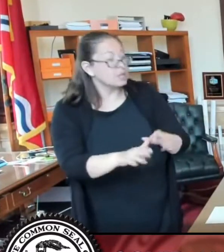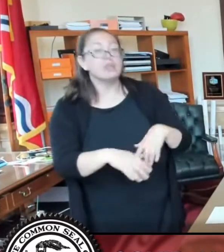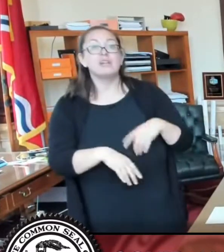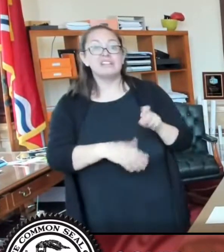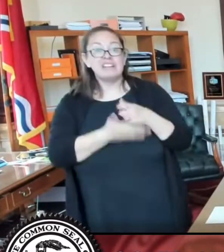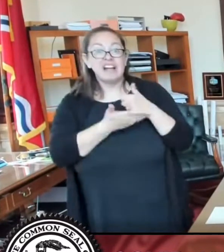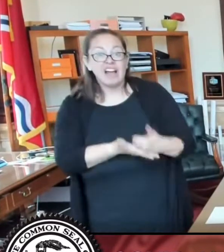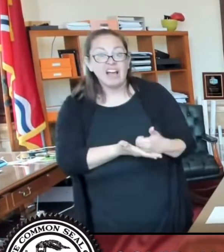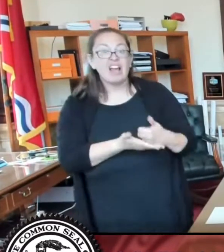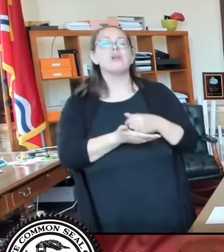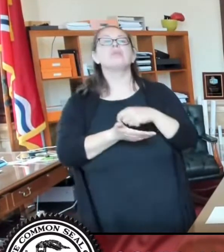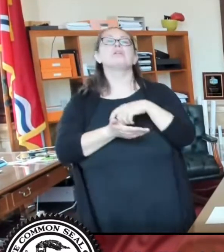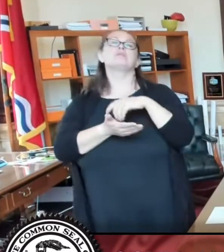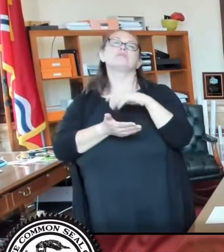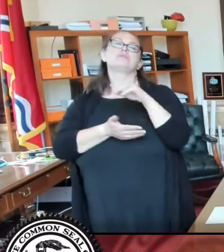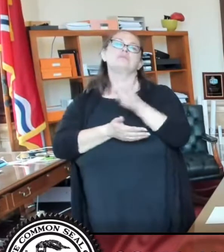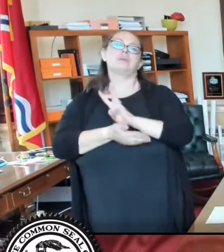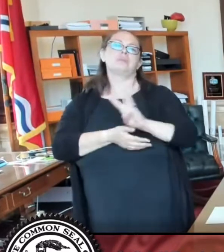cooldownsTL.org.